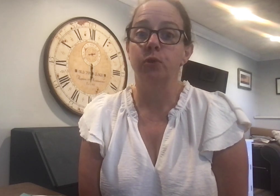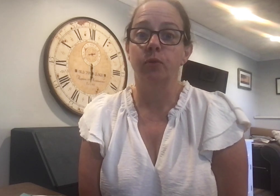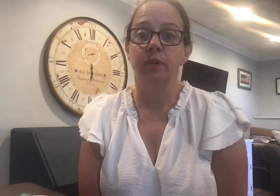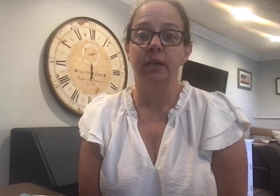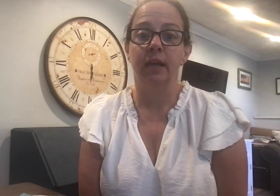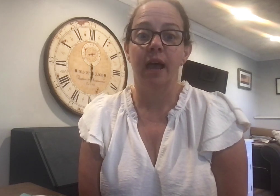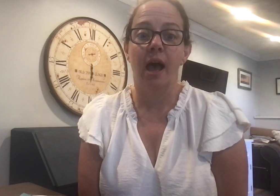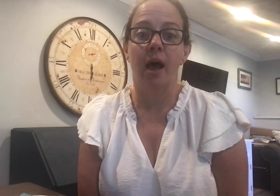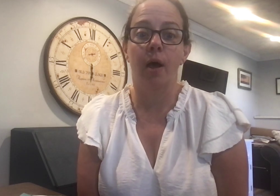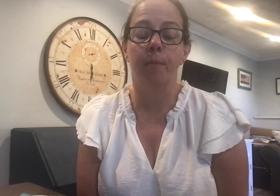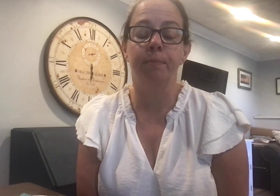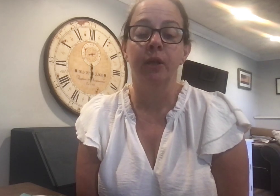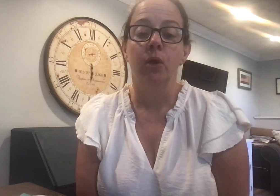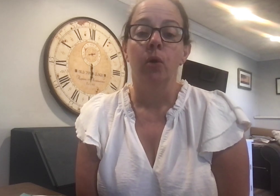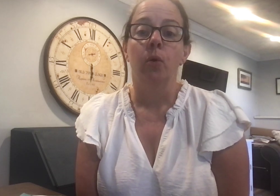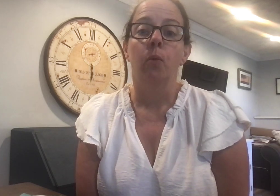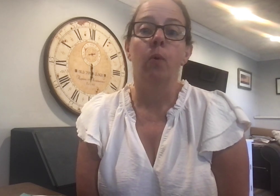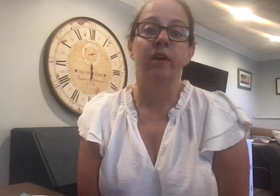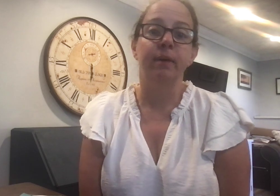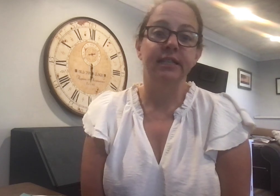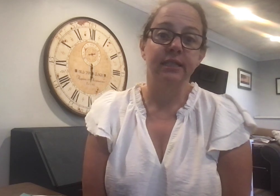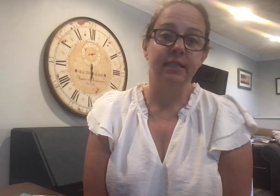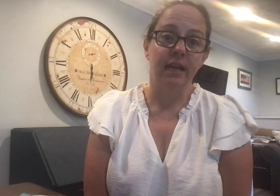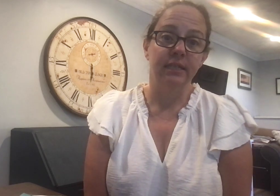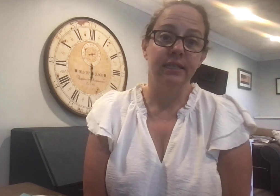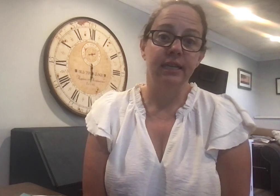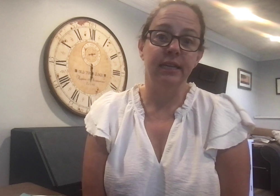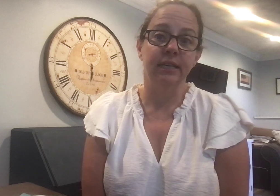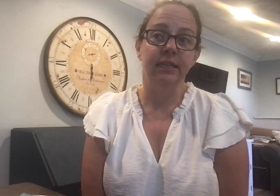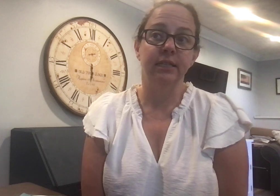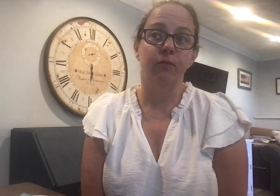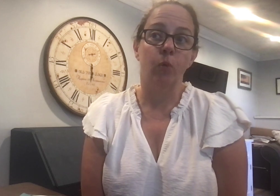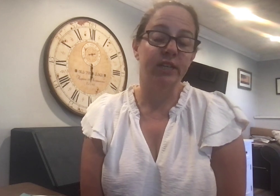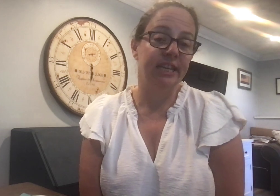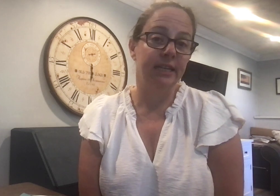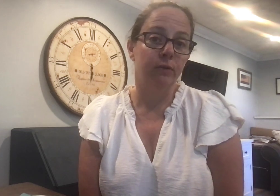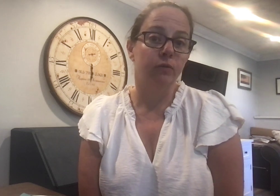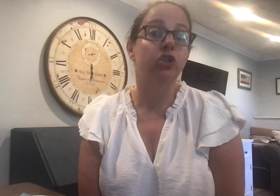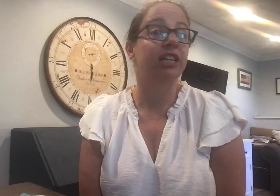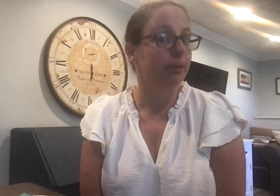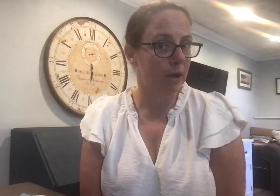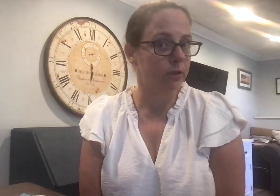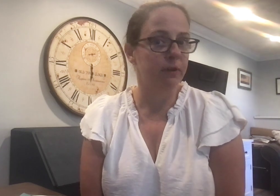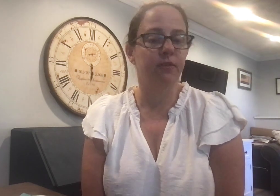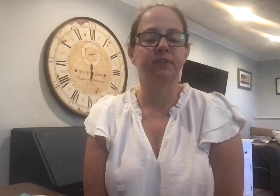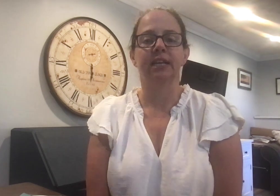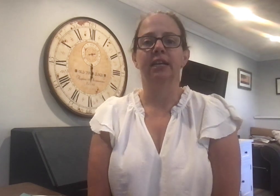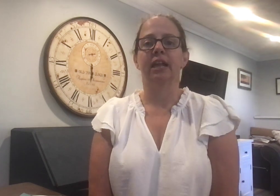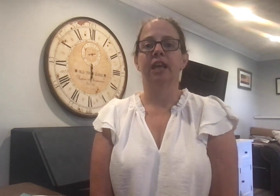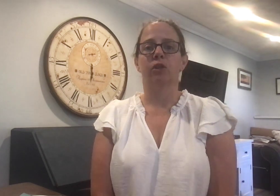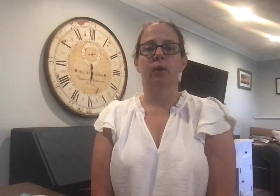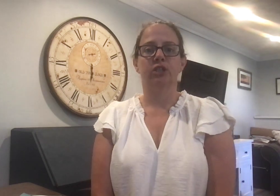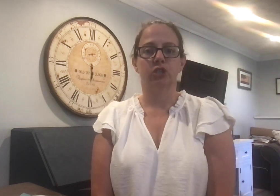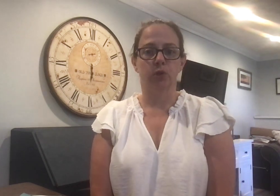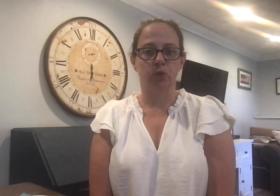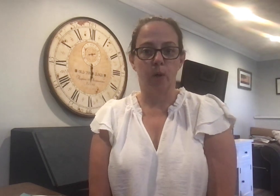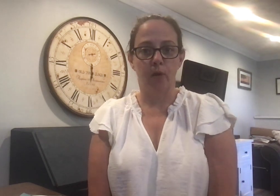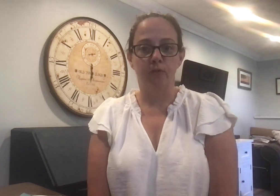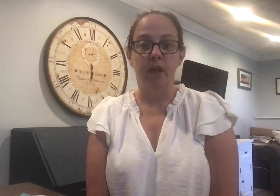children. One of my sons is 14, just about to be 15, and the other one just turned 12.